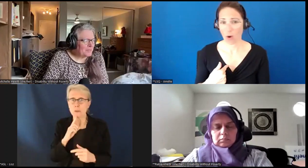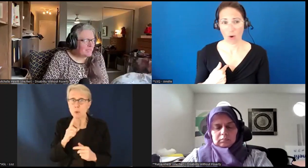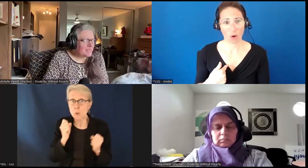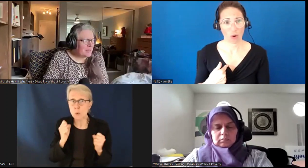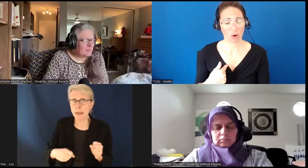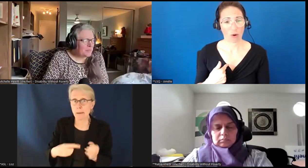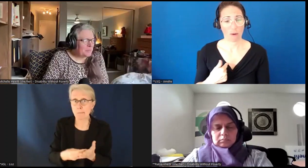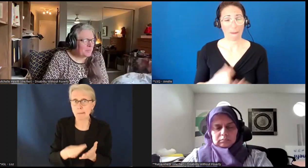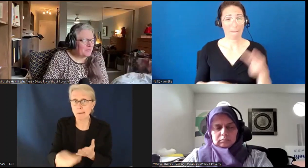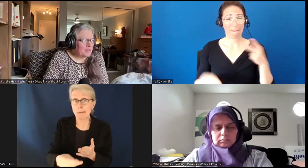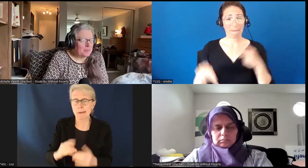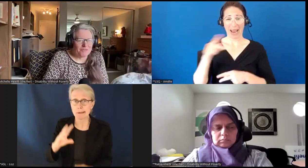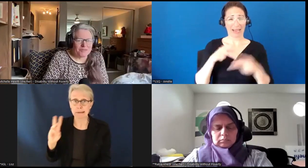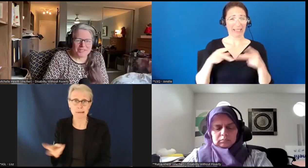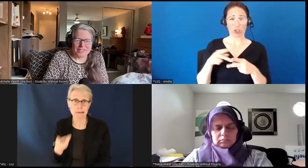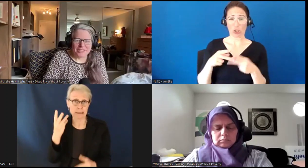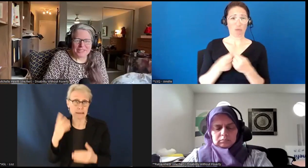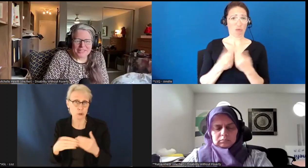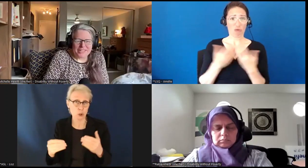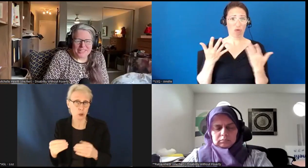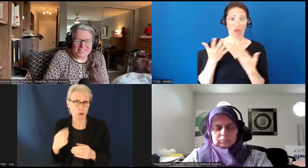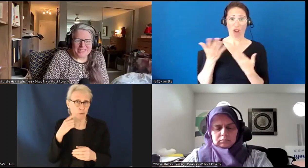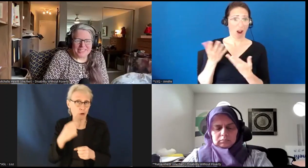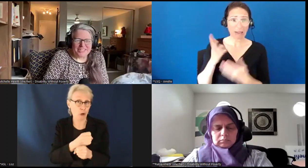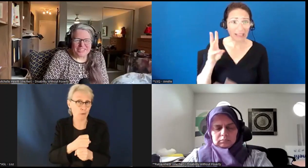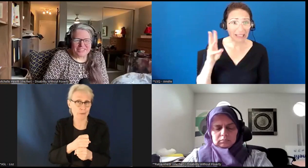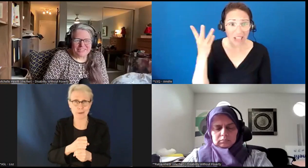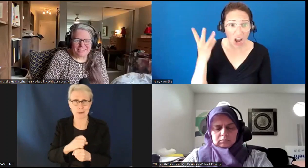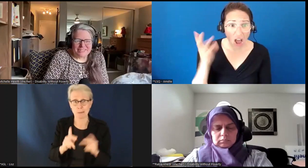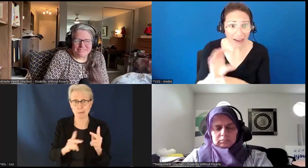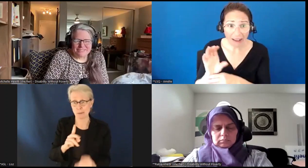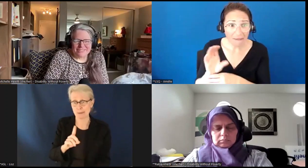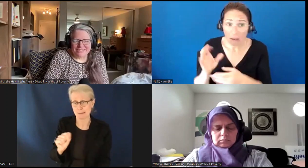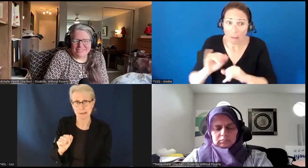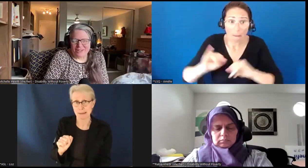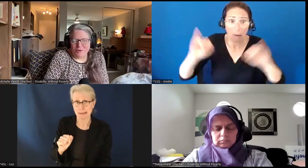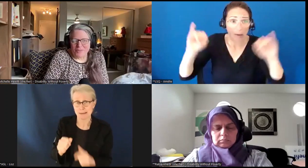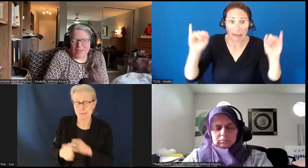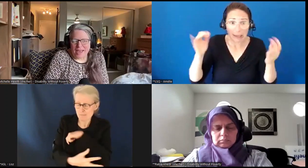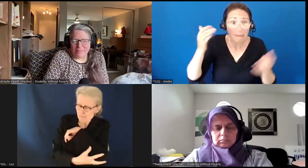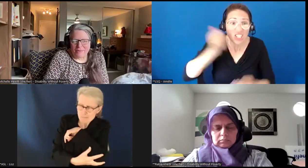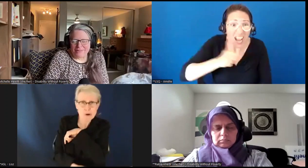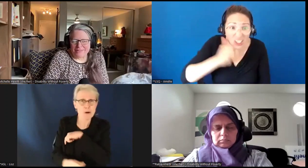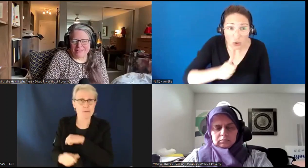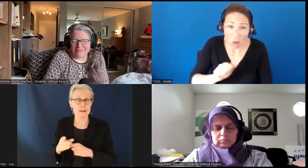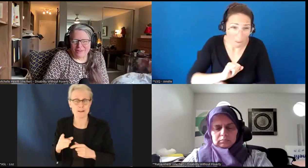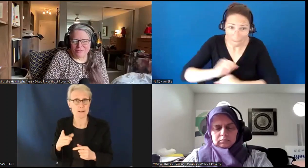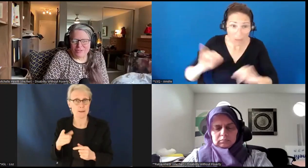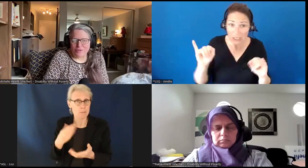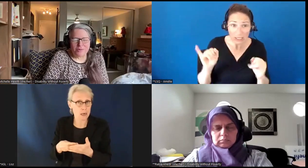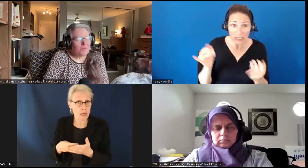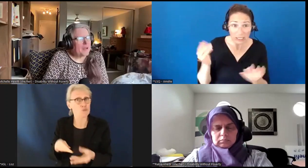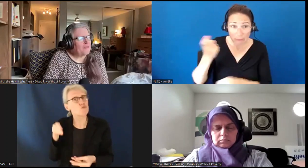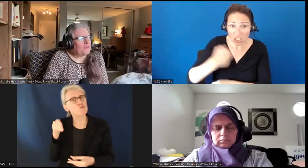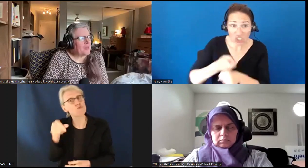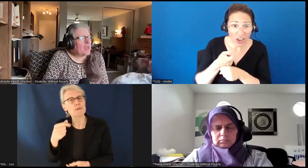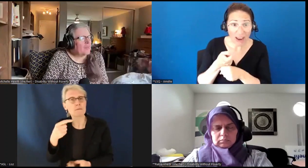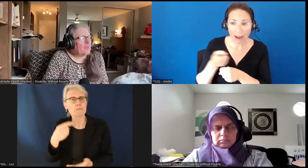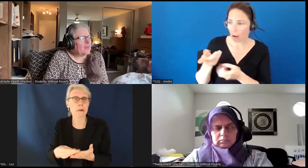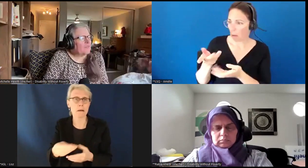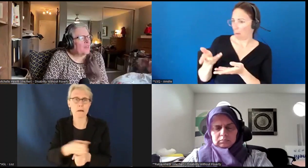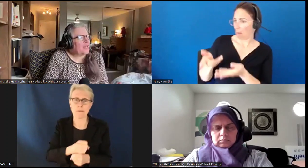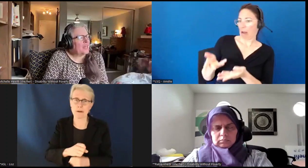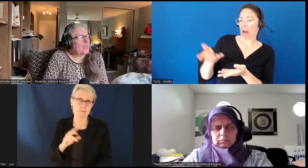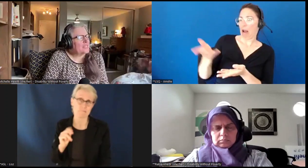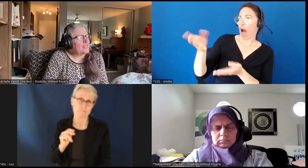but disabled people living in poverty, it just doesn't, it's just not what they happens. And, so the way for me, I